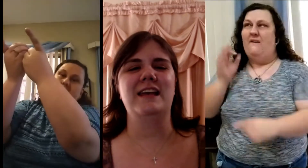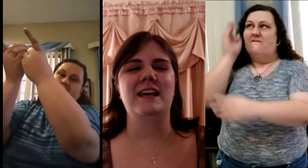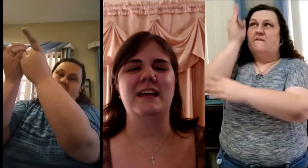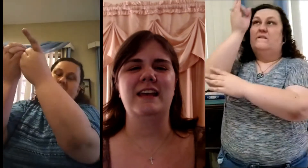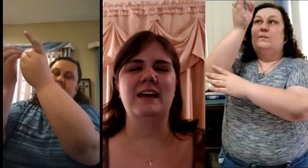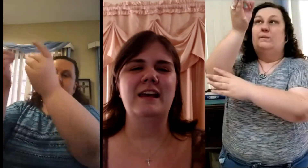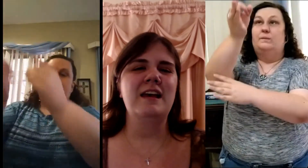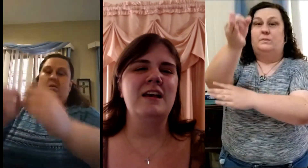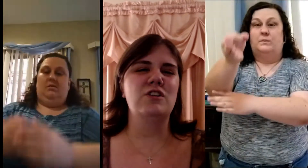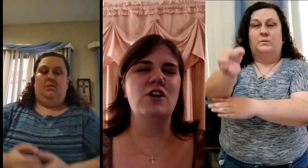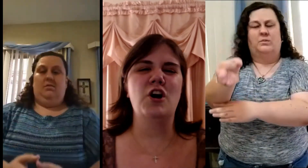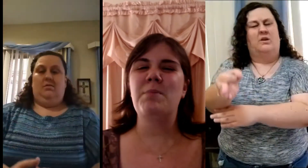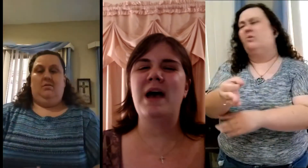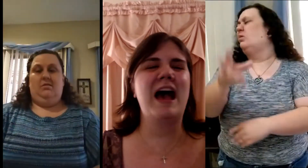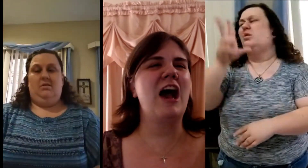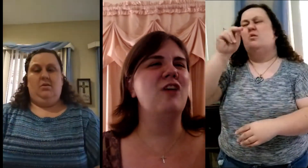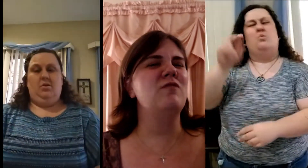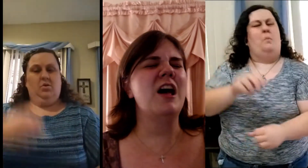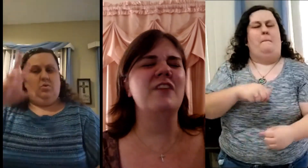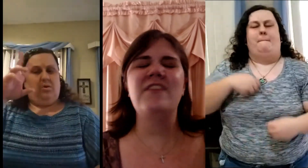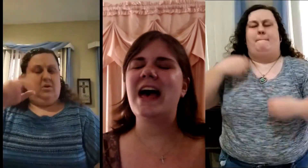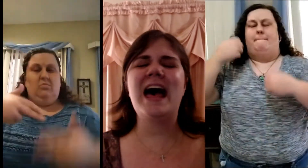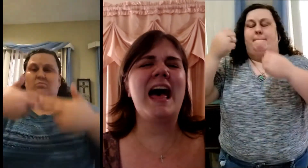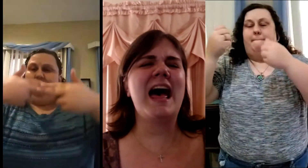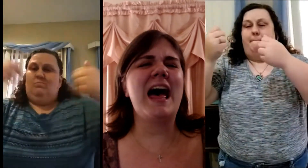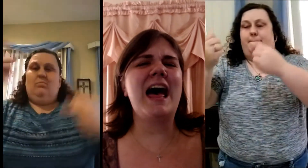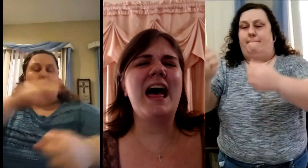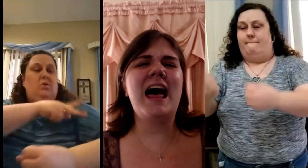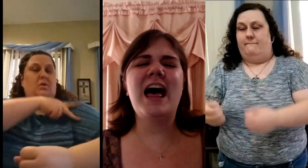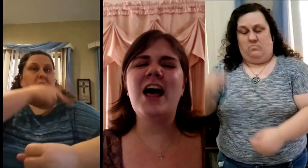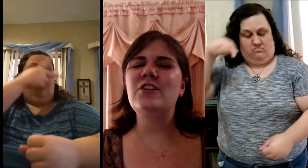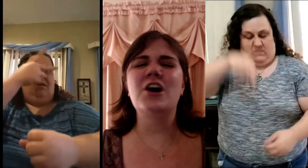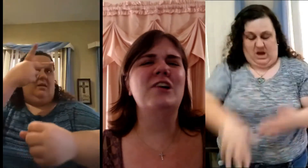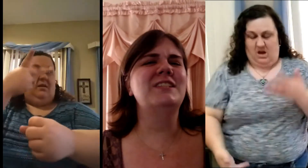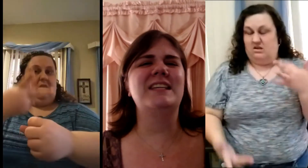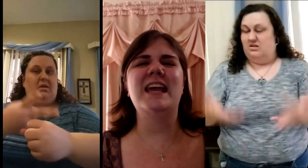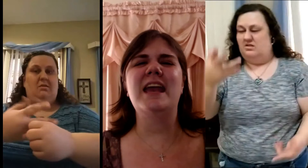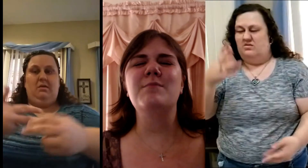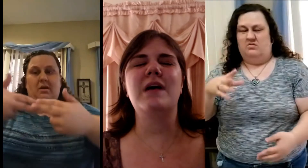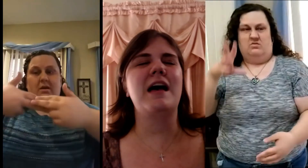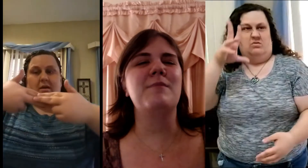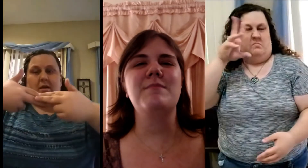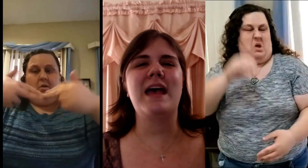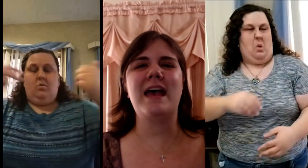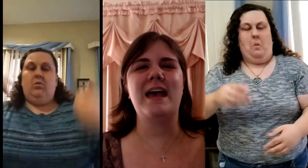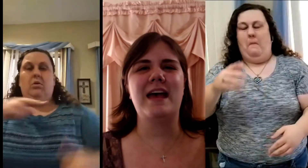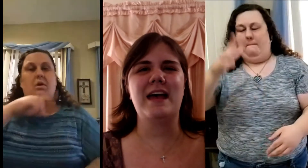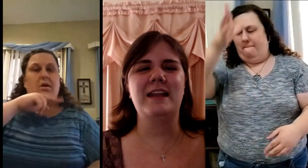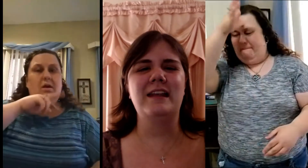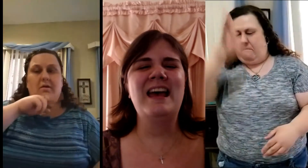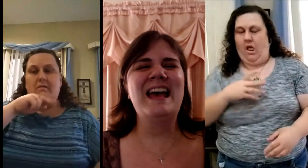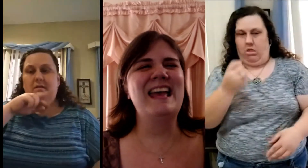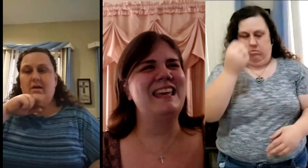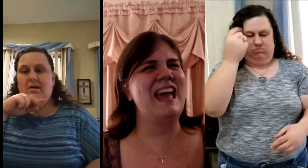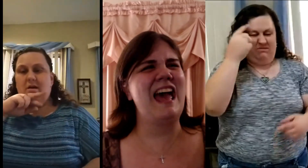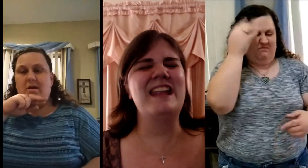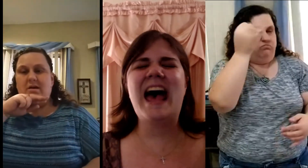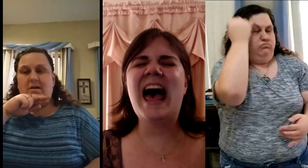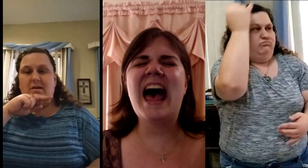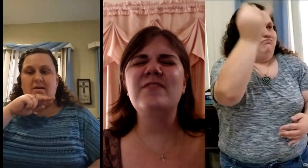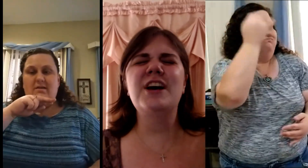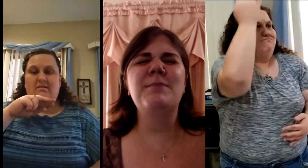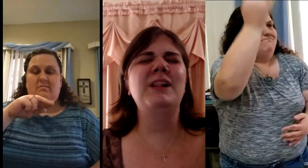destiny. No power of hell, no scheme of man